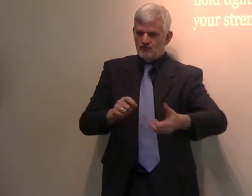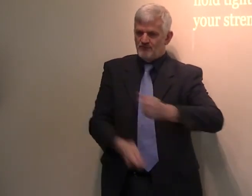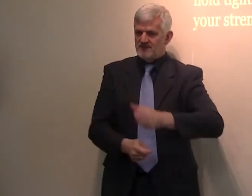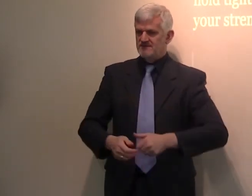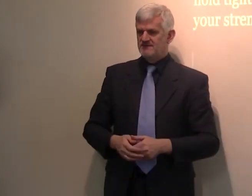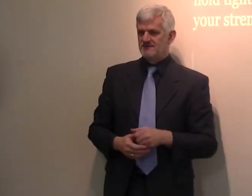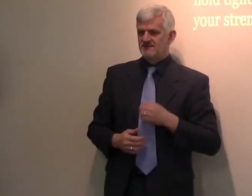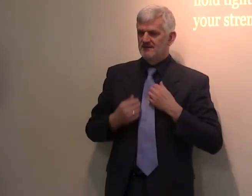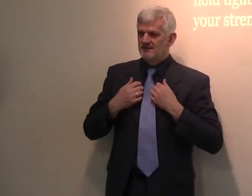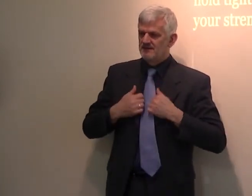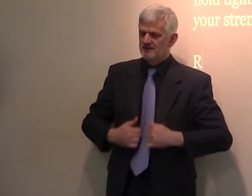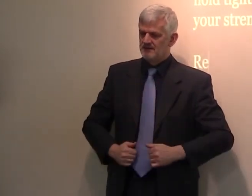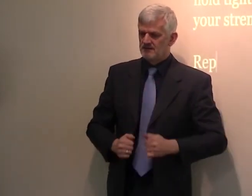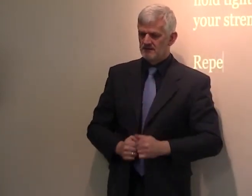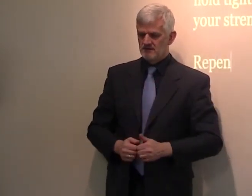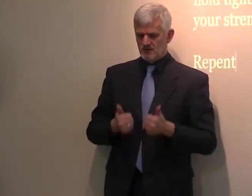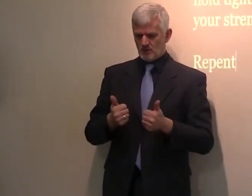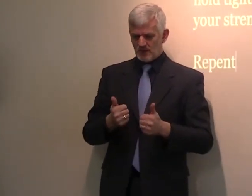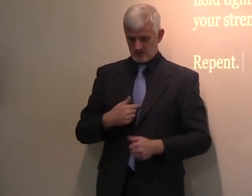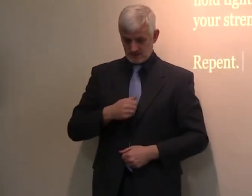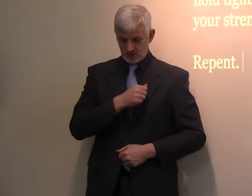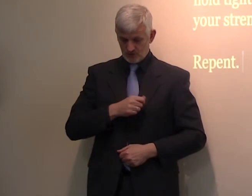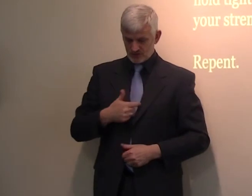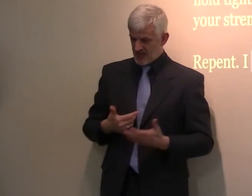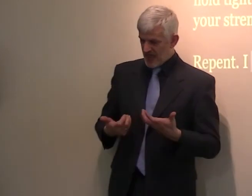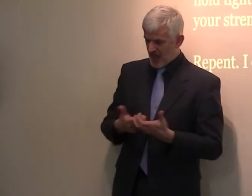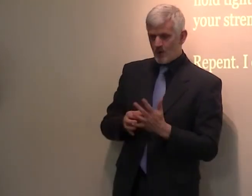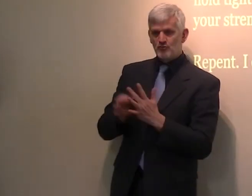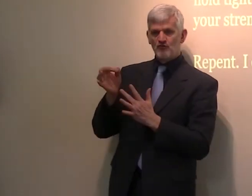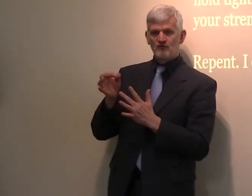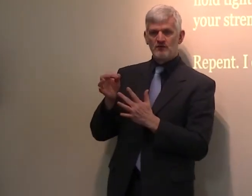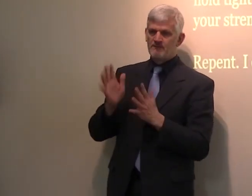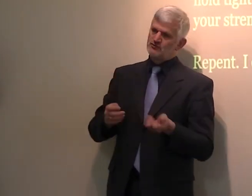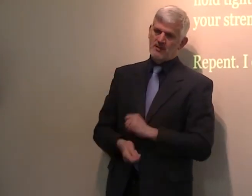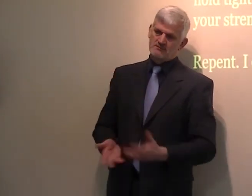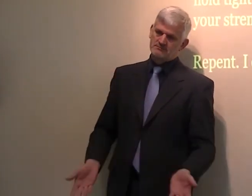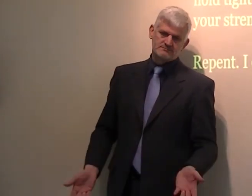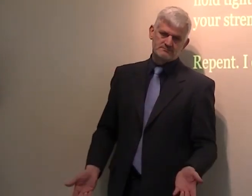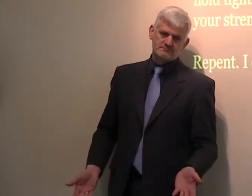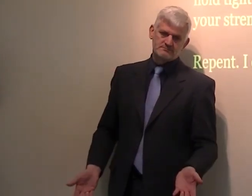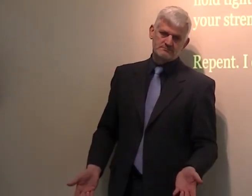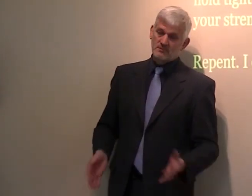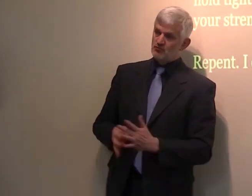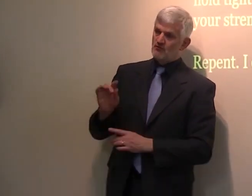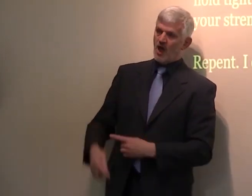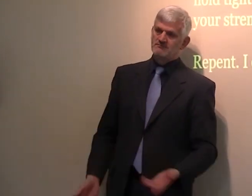never be progress in the life of a believer without repentance. Repentance is crucial. It is the key.